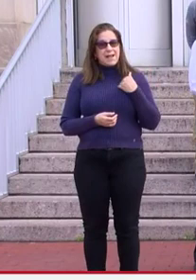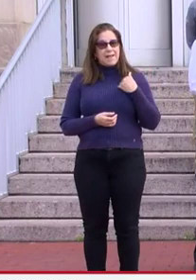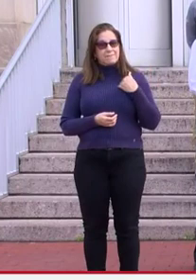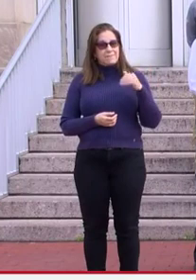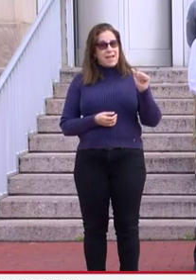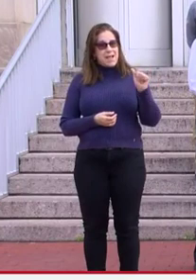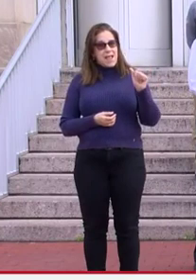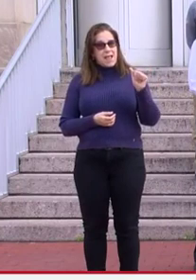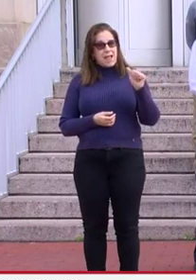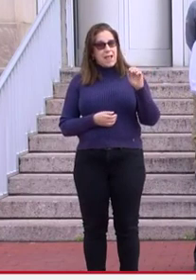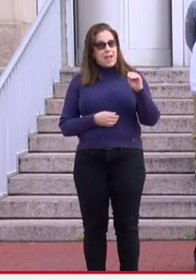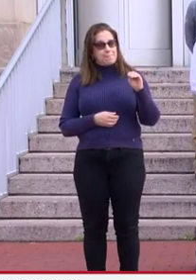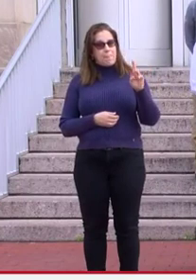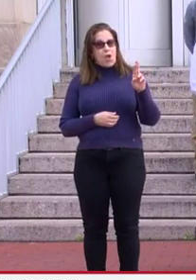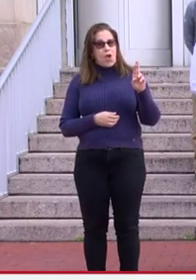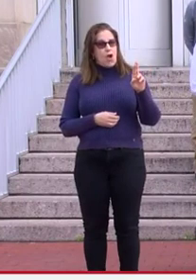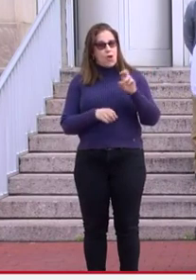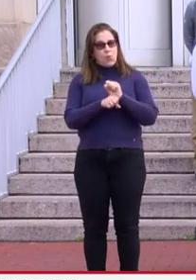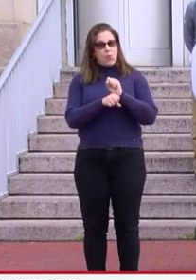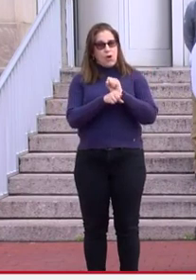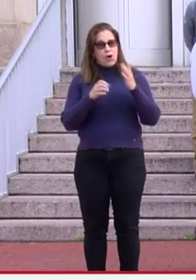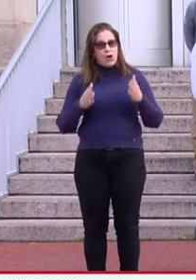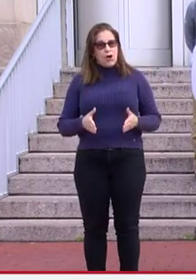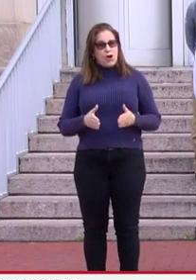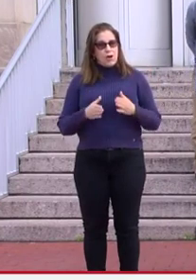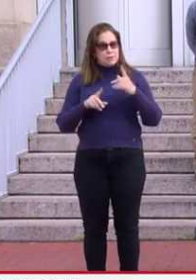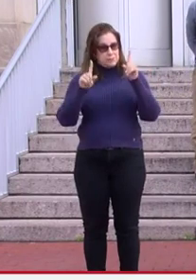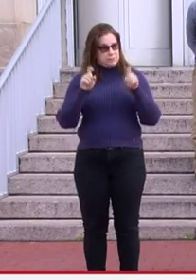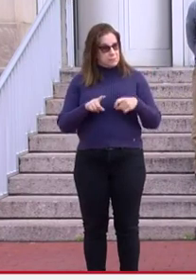positive or are in self-quarantine?